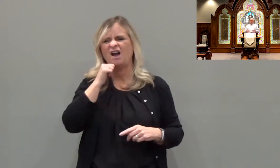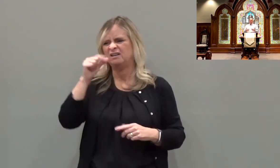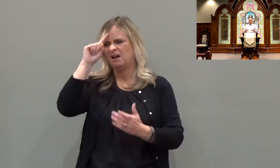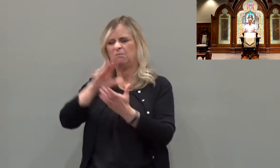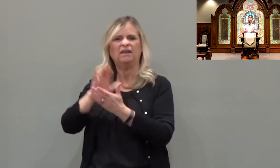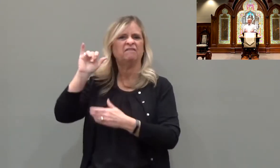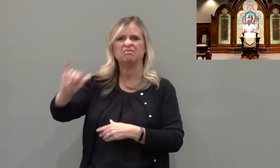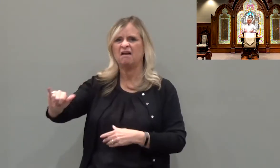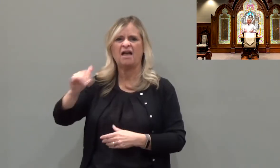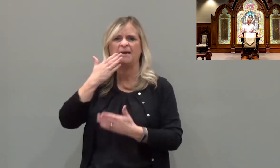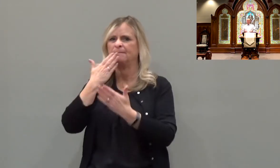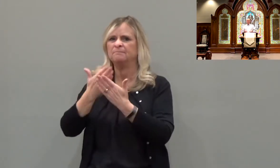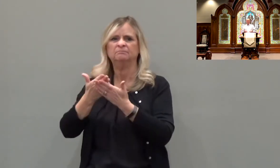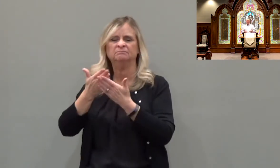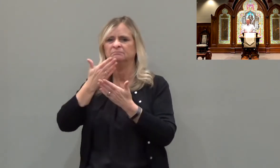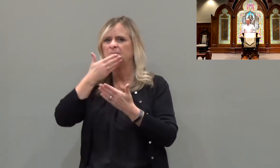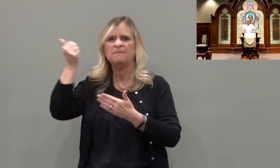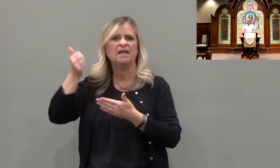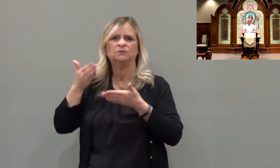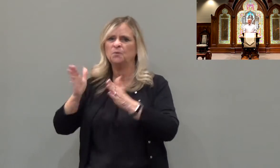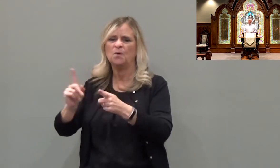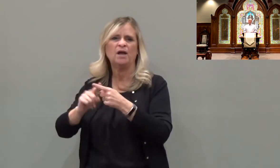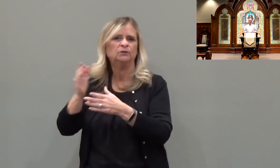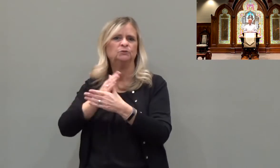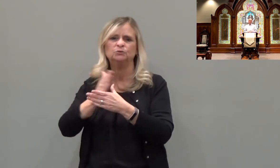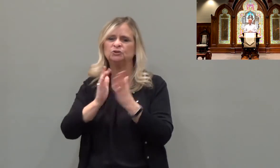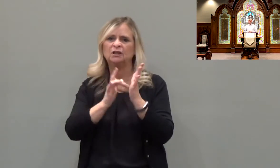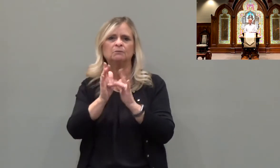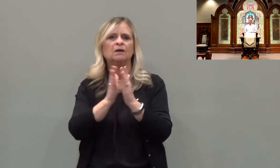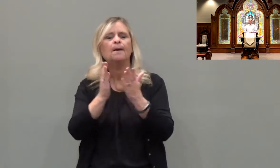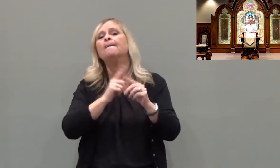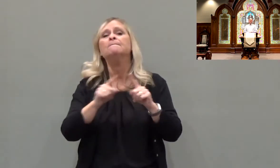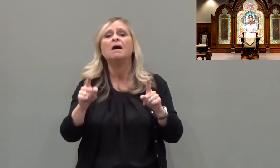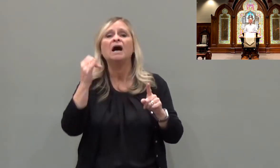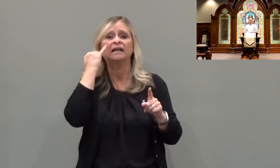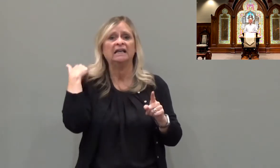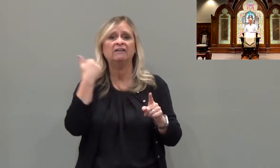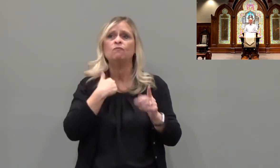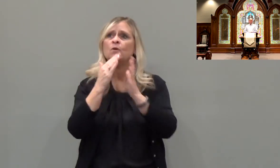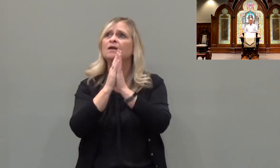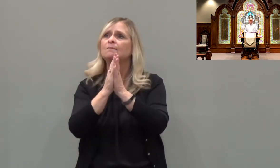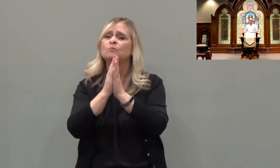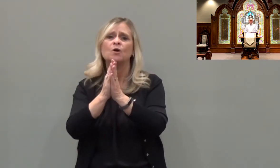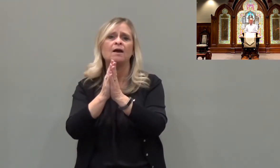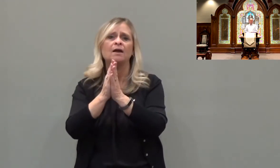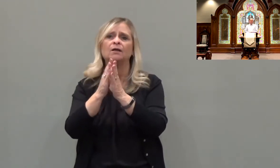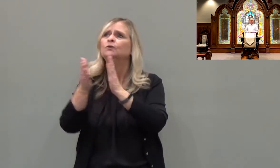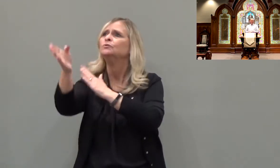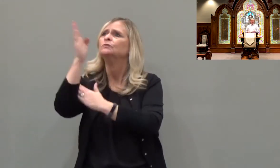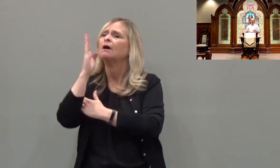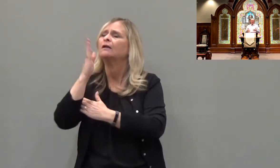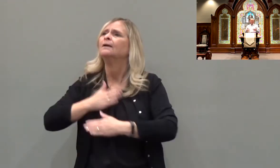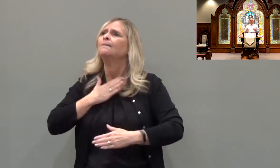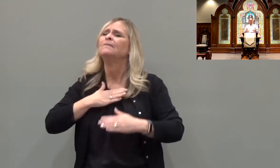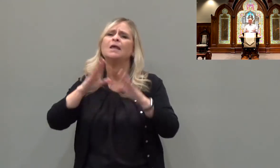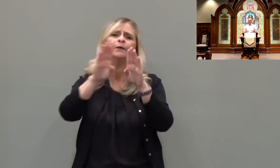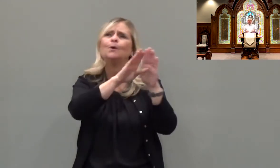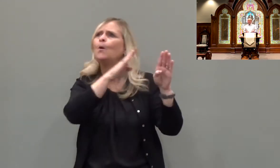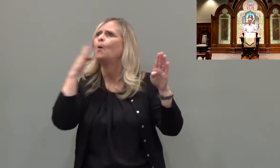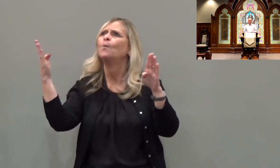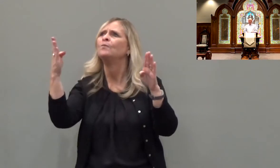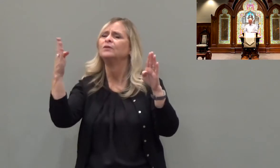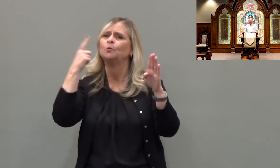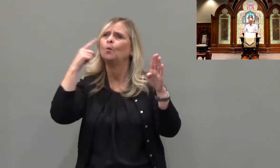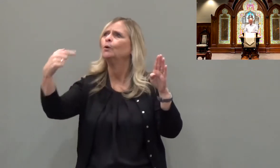But I believe that when we have a conversation, if we have prayed that God would open the door to us to have a conversation